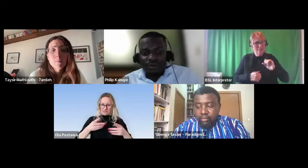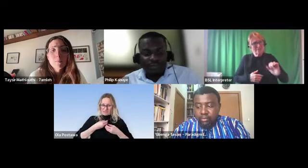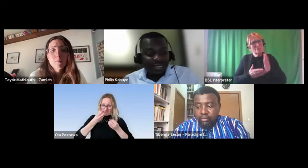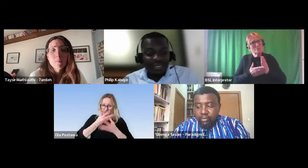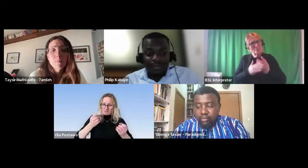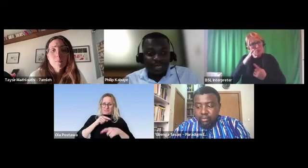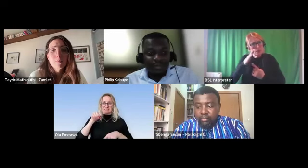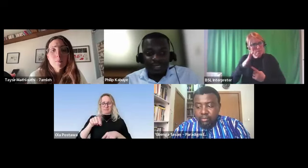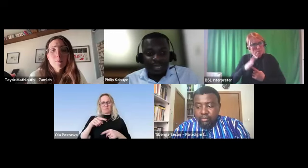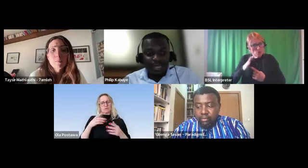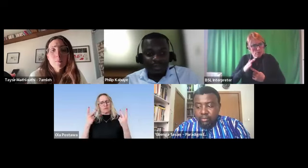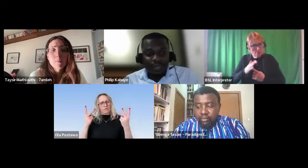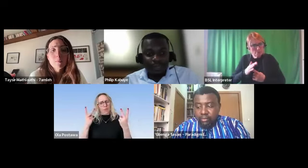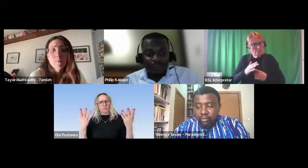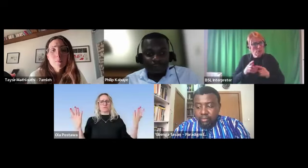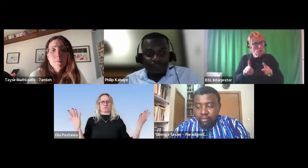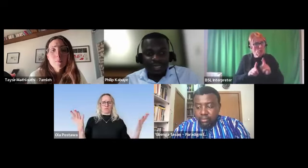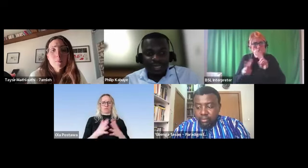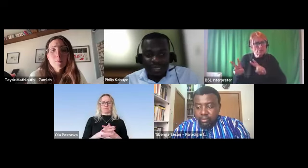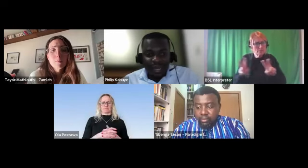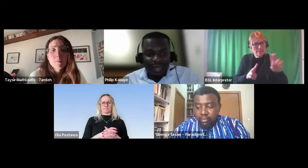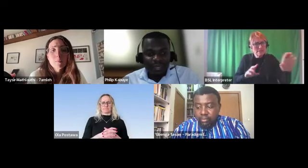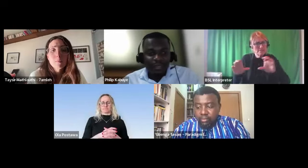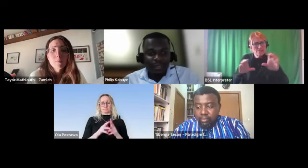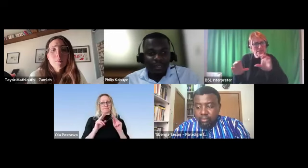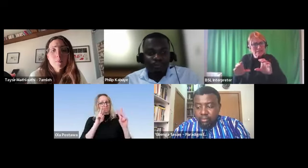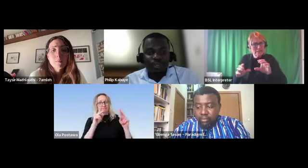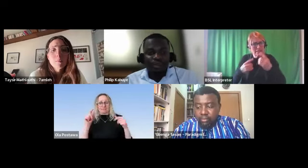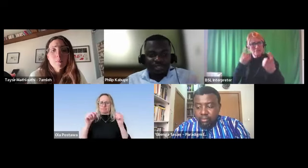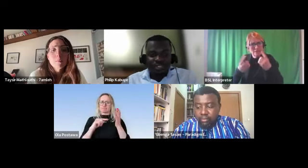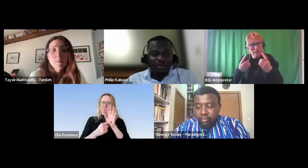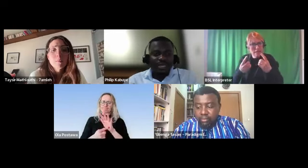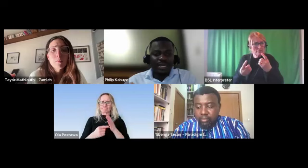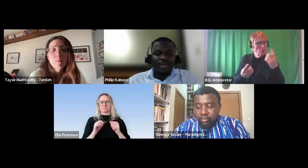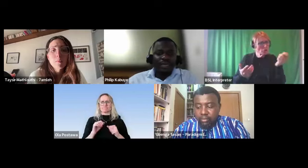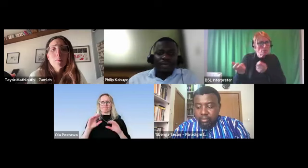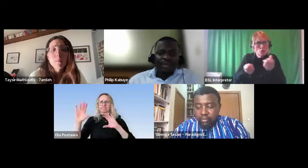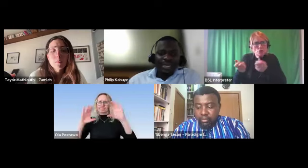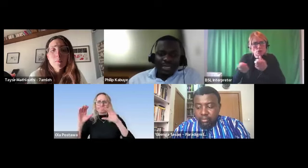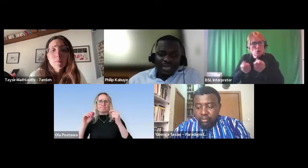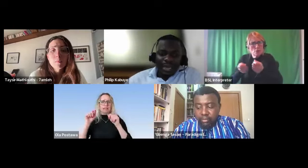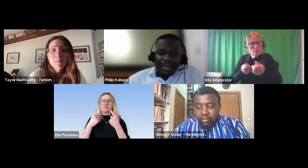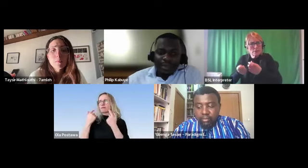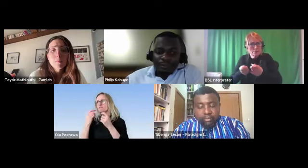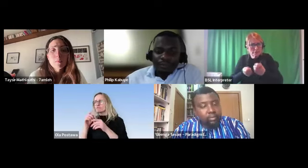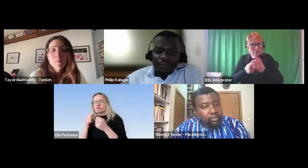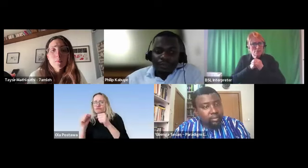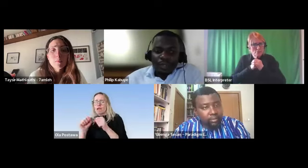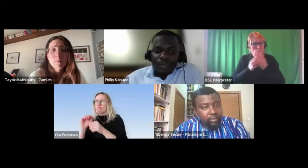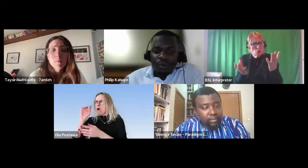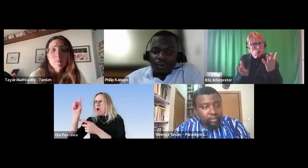seeing more funders coming out there with a keen eye, pulling resources together with a keen